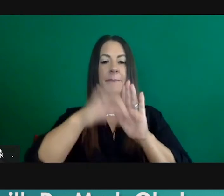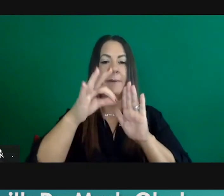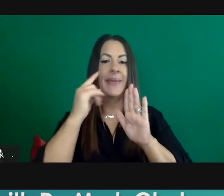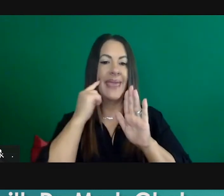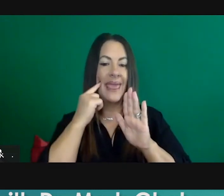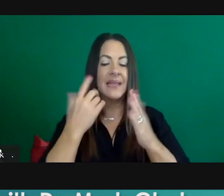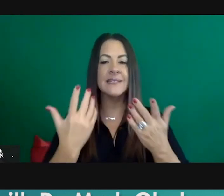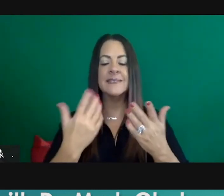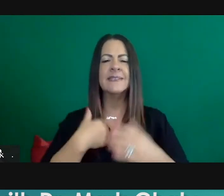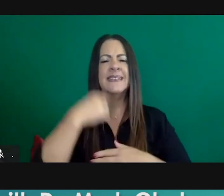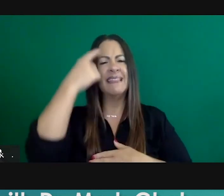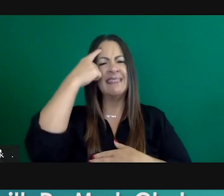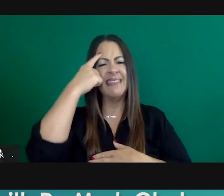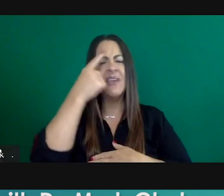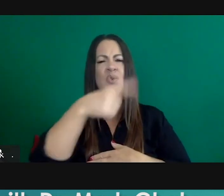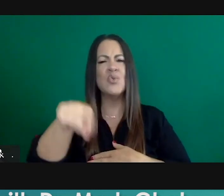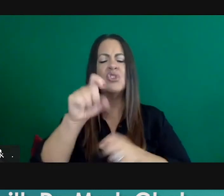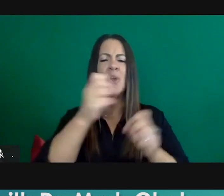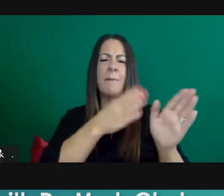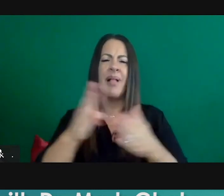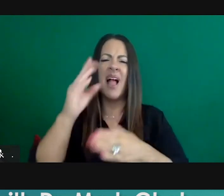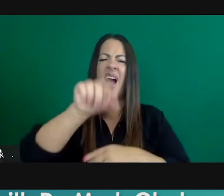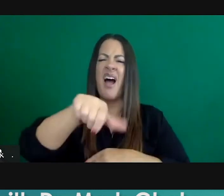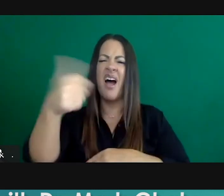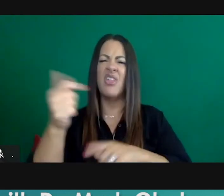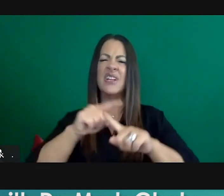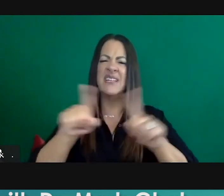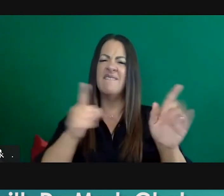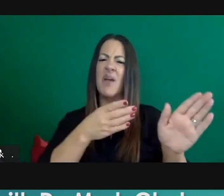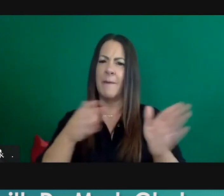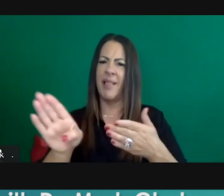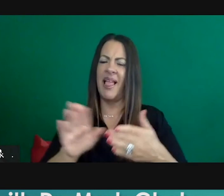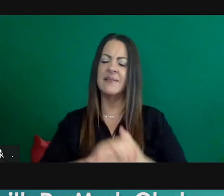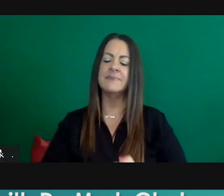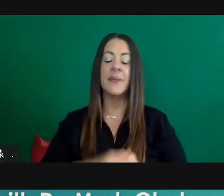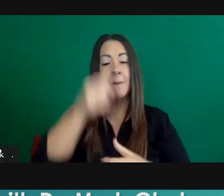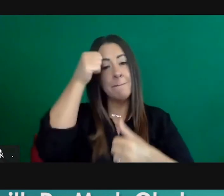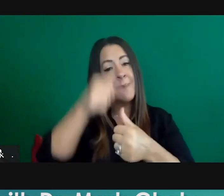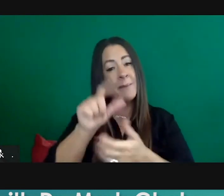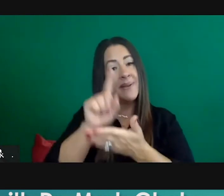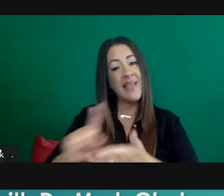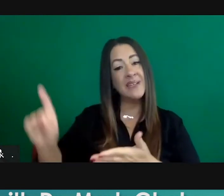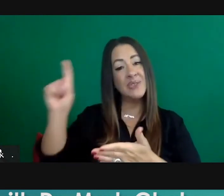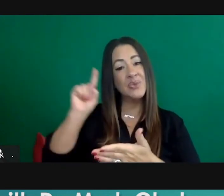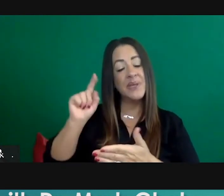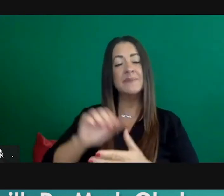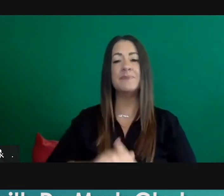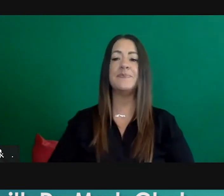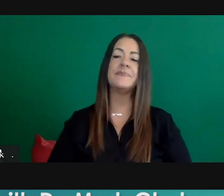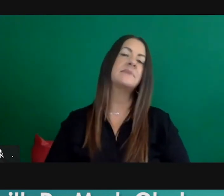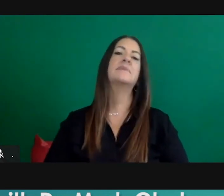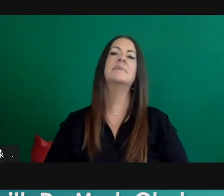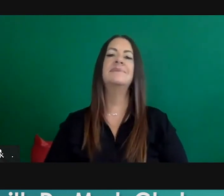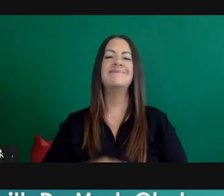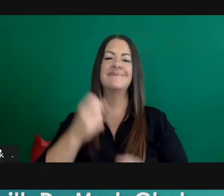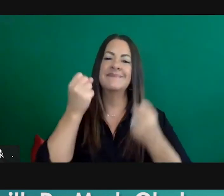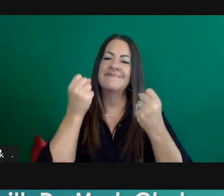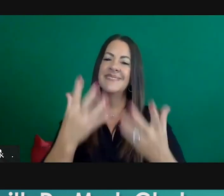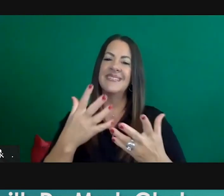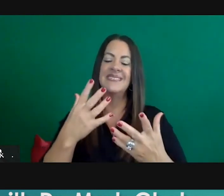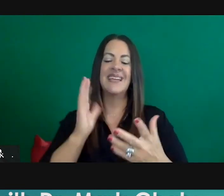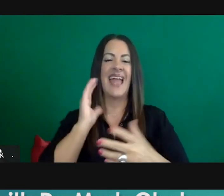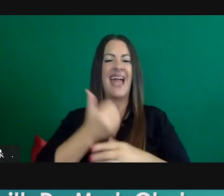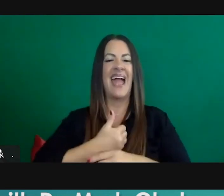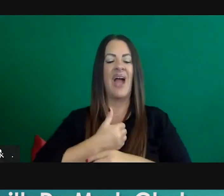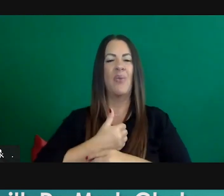for a different type of Halloween. As I said last week, trick-or-treating, the type of mixing that comes in our